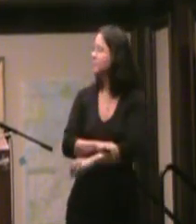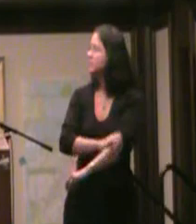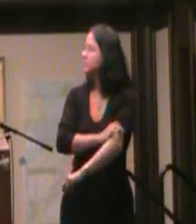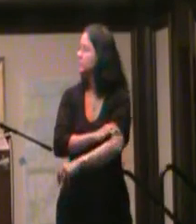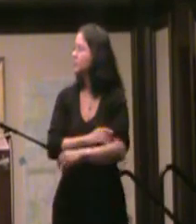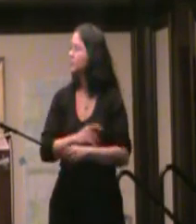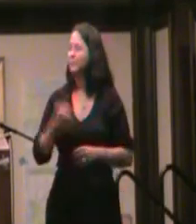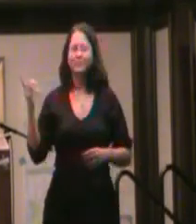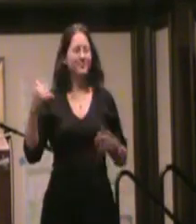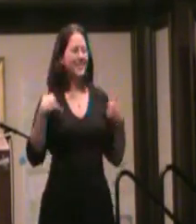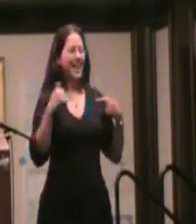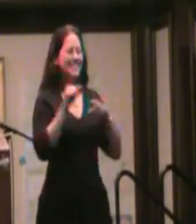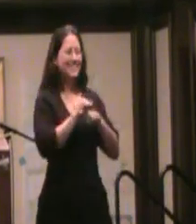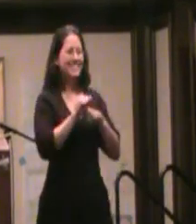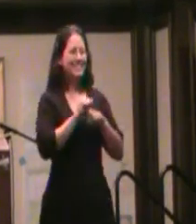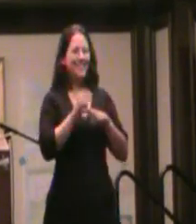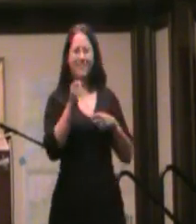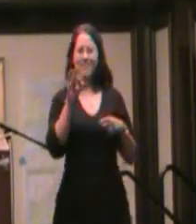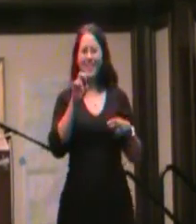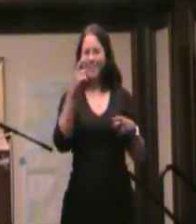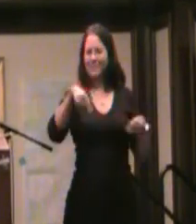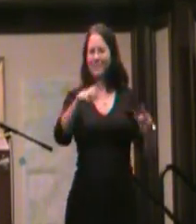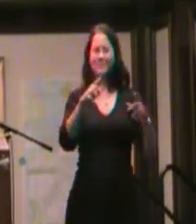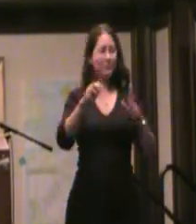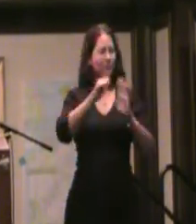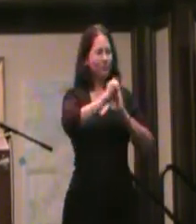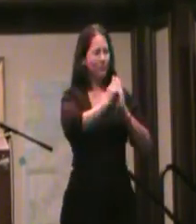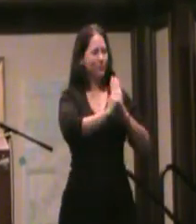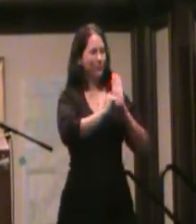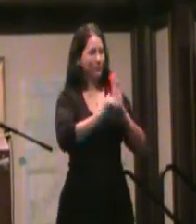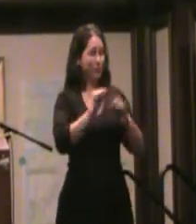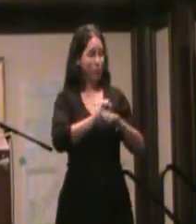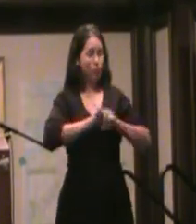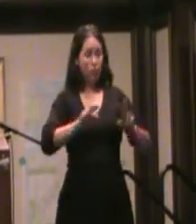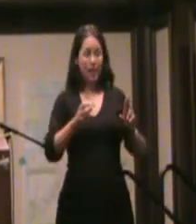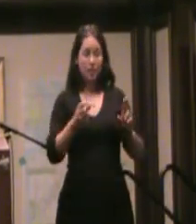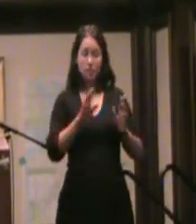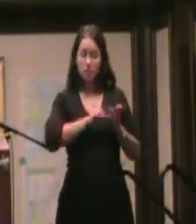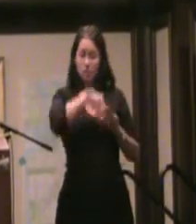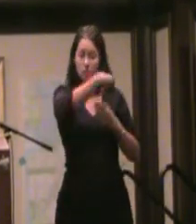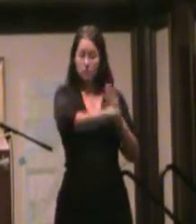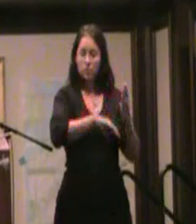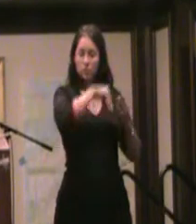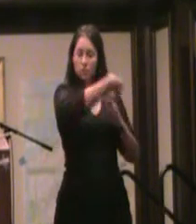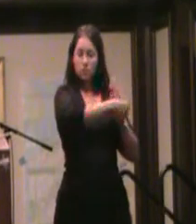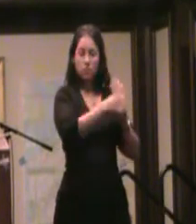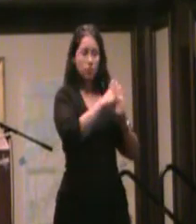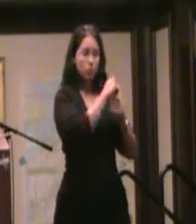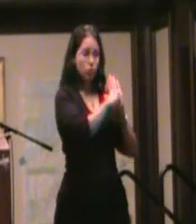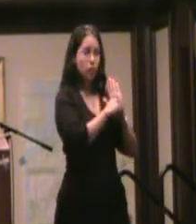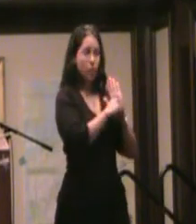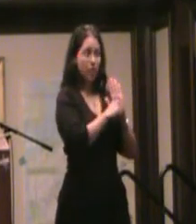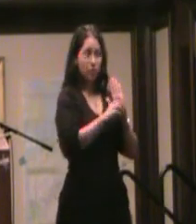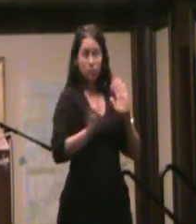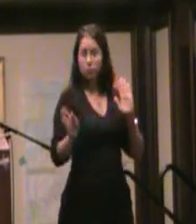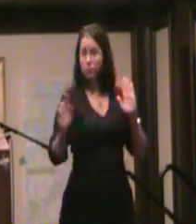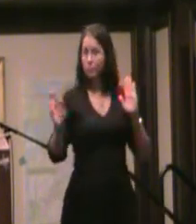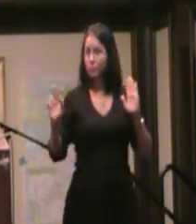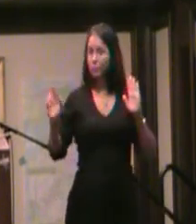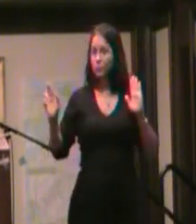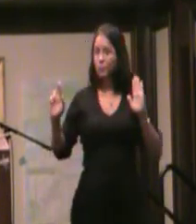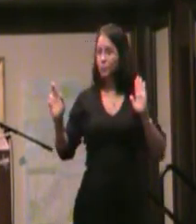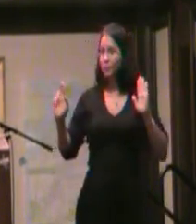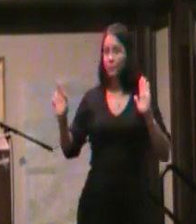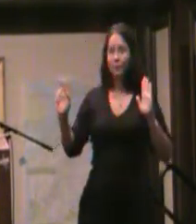So let's do this dialectical exercise. You have note-taking space. You can do it there or wherever you are. Let's take a